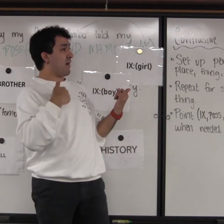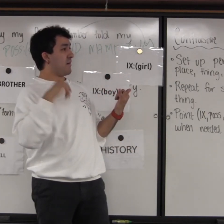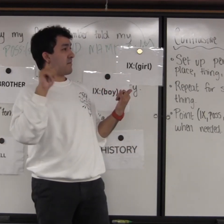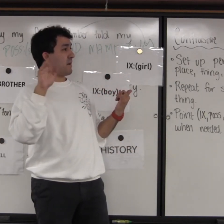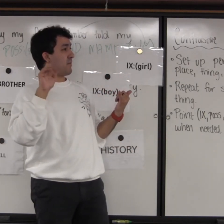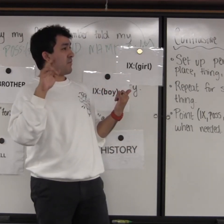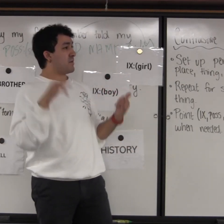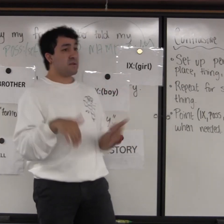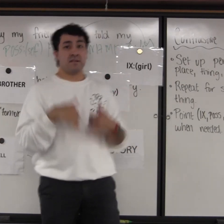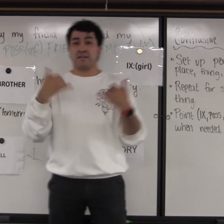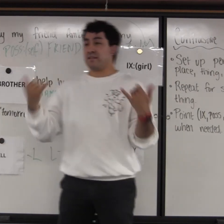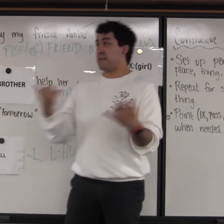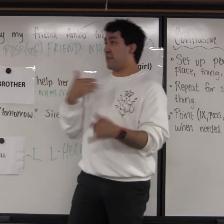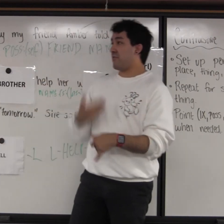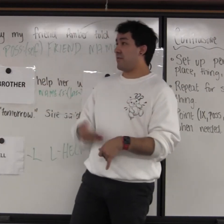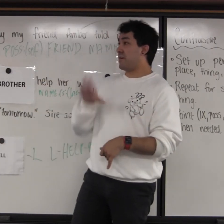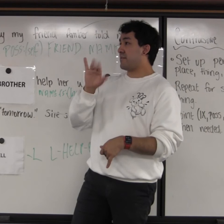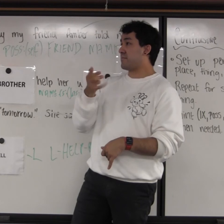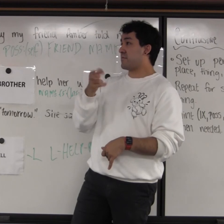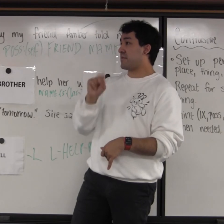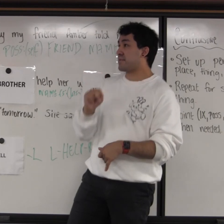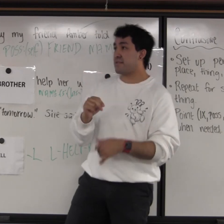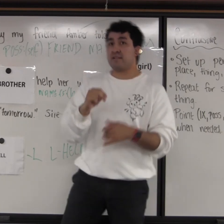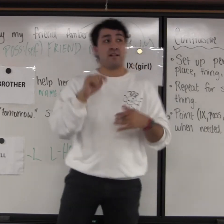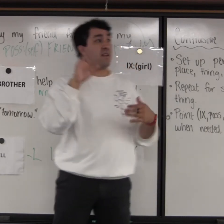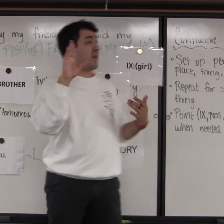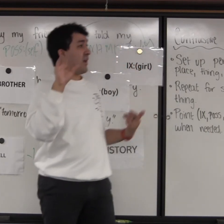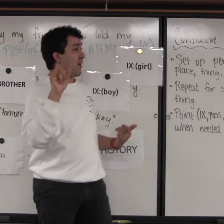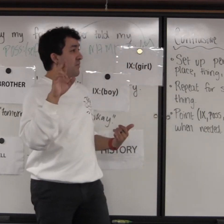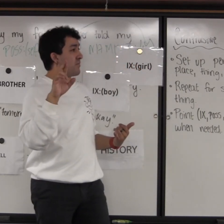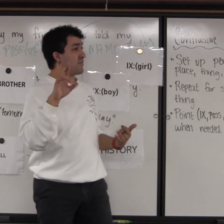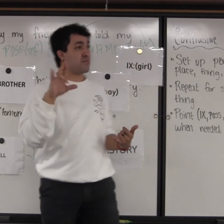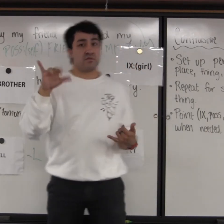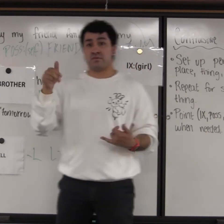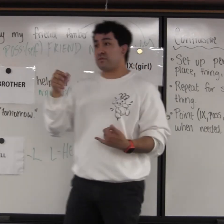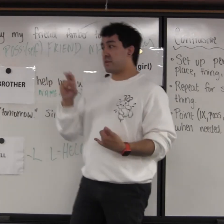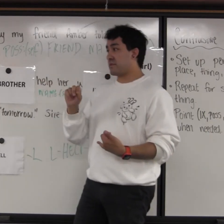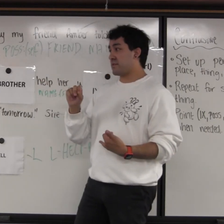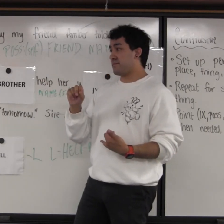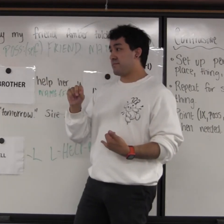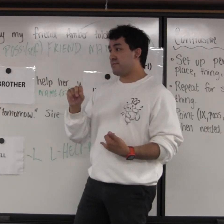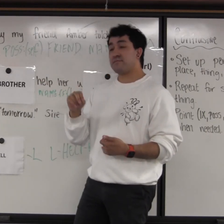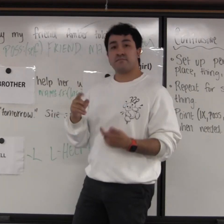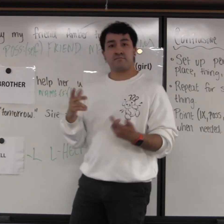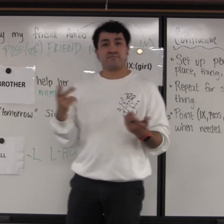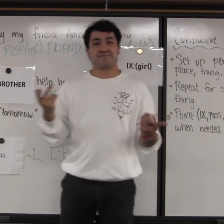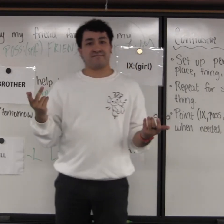your job and the other person's job or people to understand that and remember that. Hello, how are you? La la la la